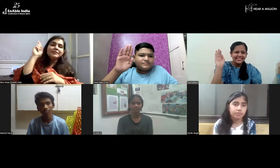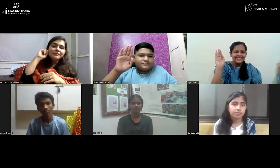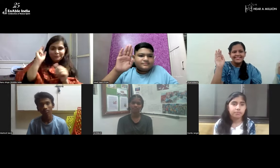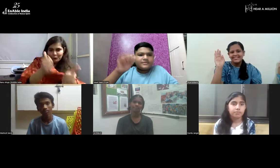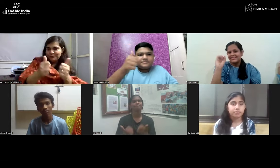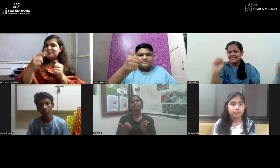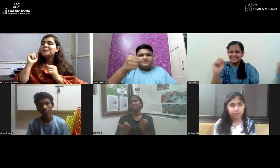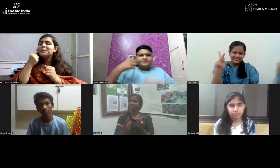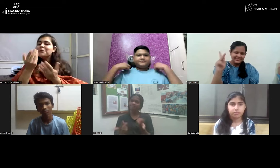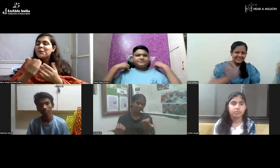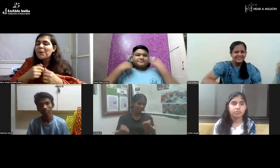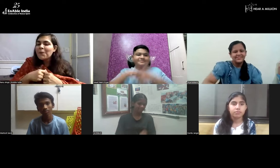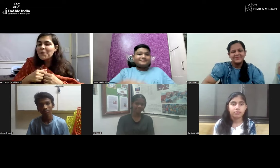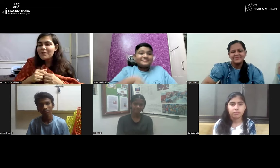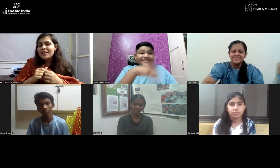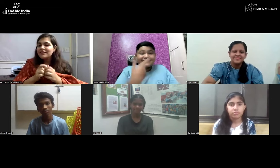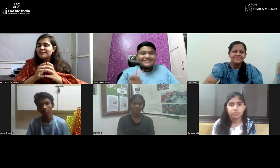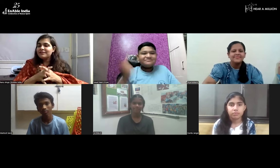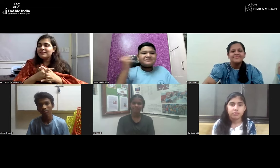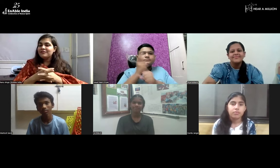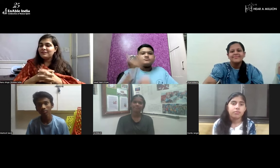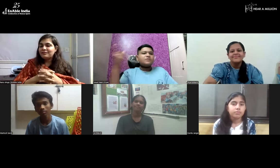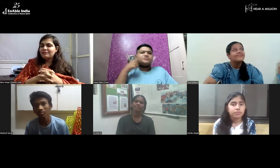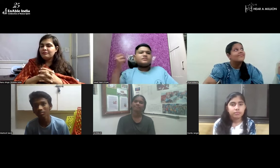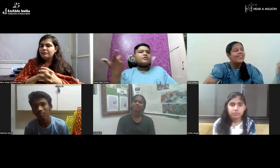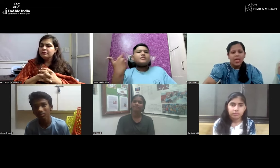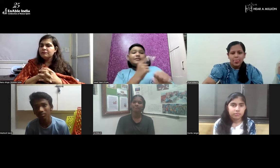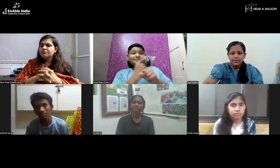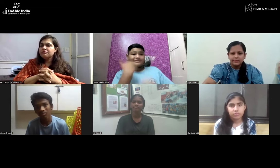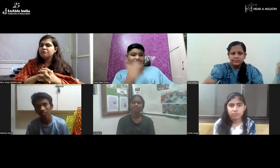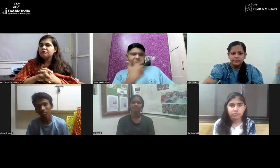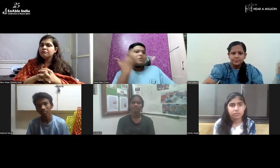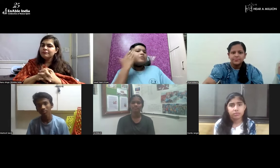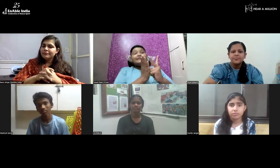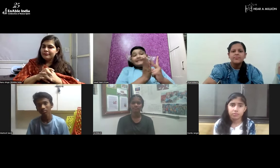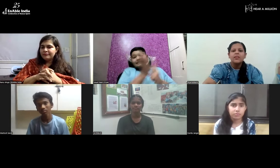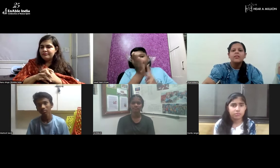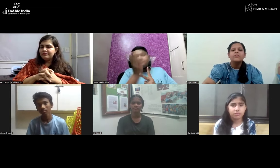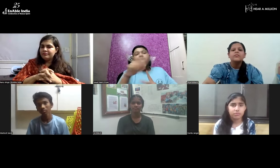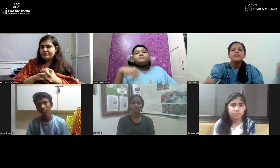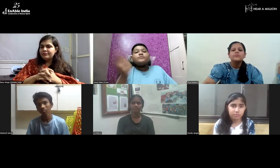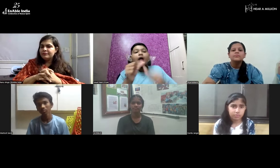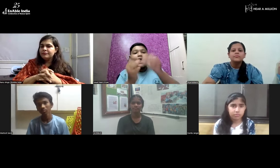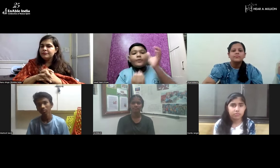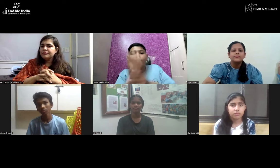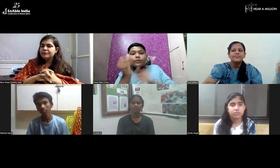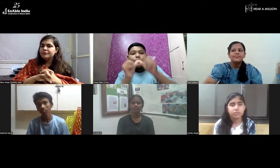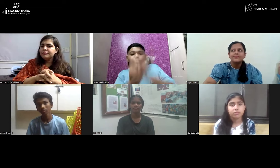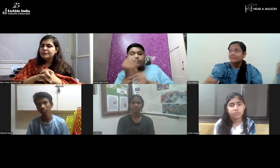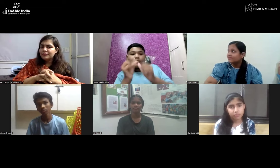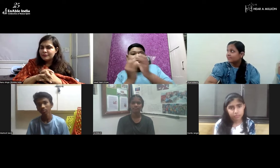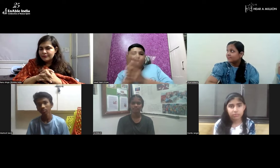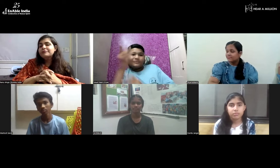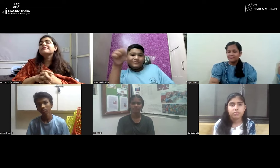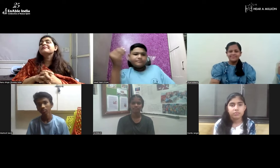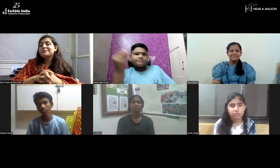always had the same habit, leave him. He's just like that. No, reduce the time with the phone slowly, gradually, and then also give